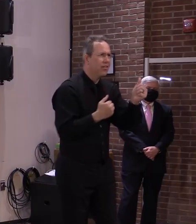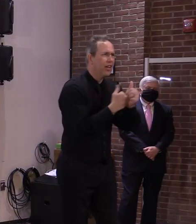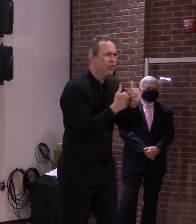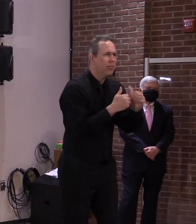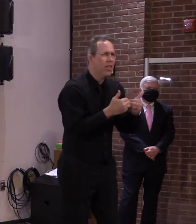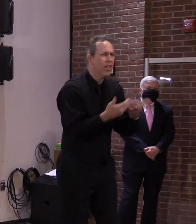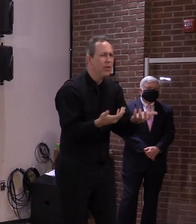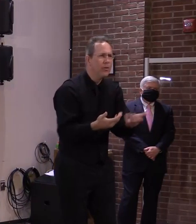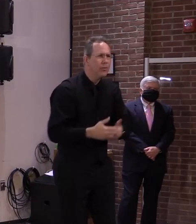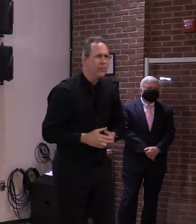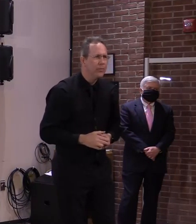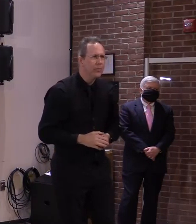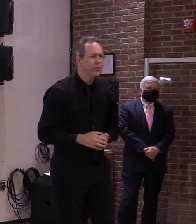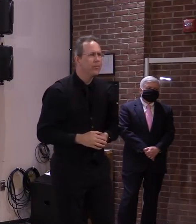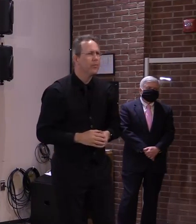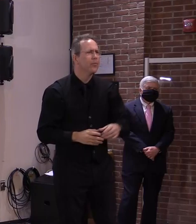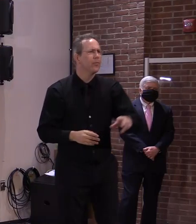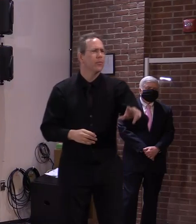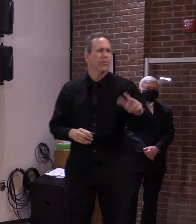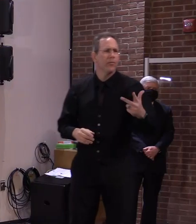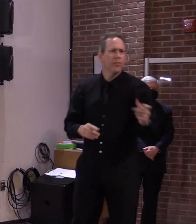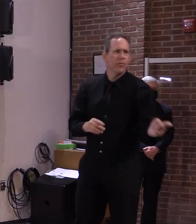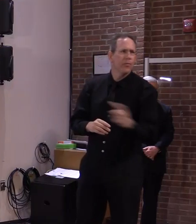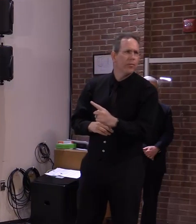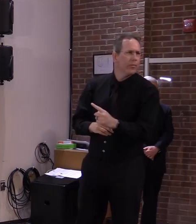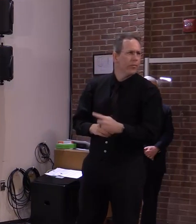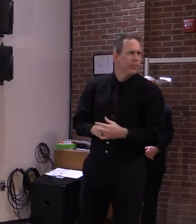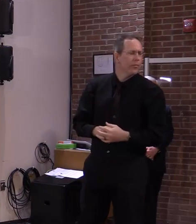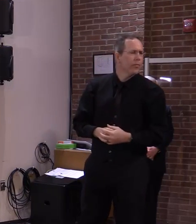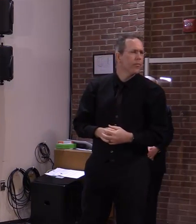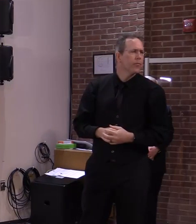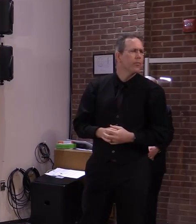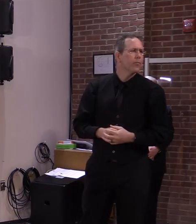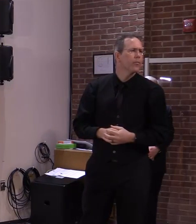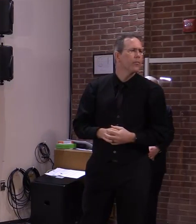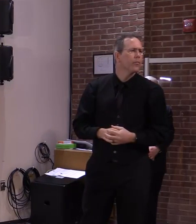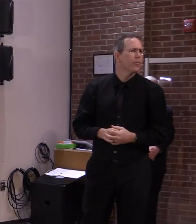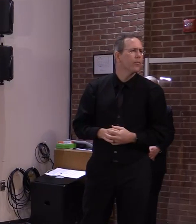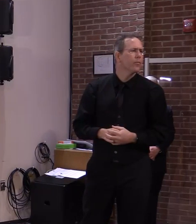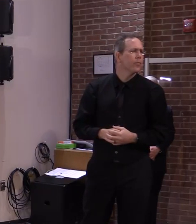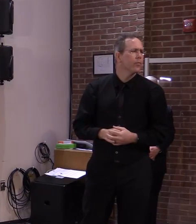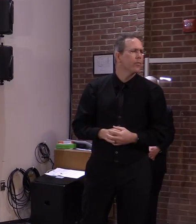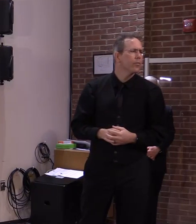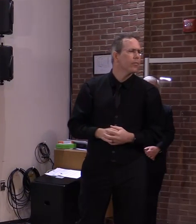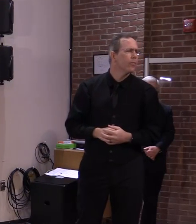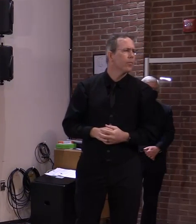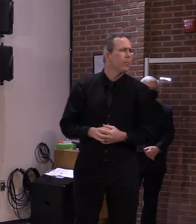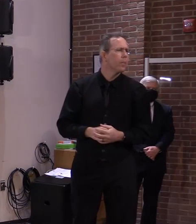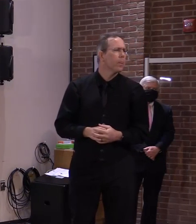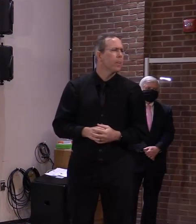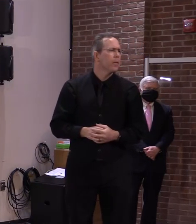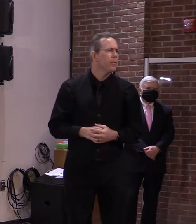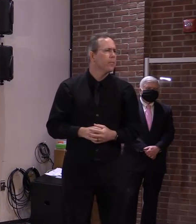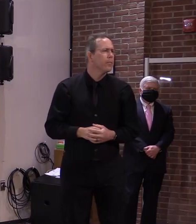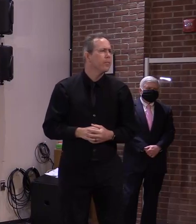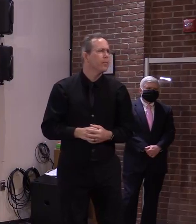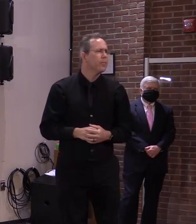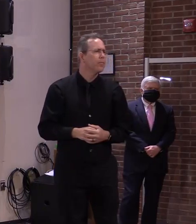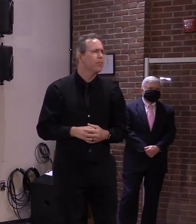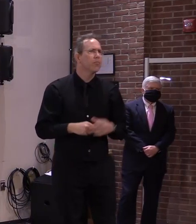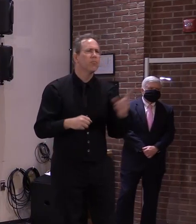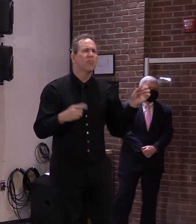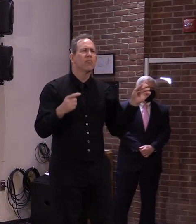question as well. It appears as though the Senate today voted on that unemployment bill. The latest version, from my understanding, takes